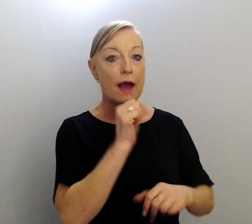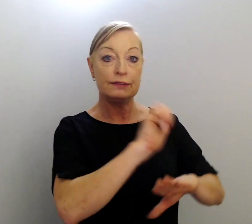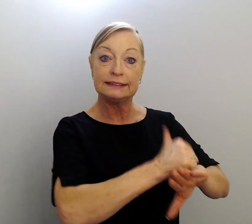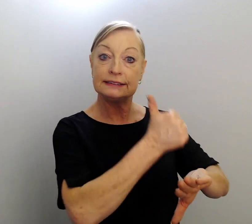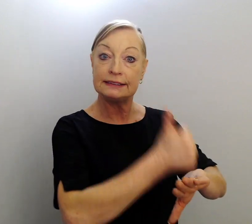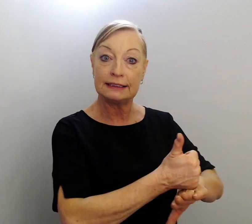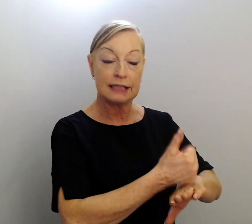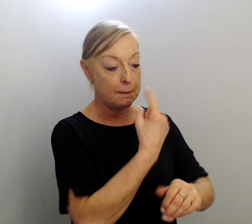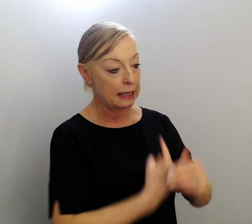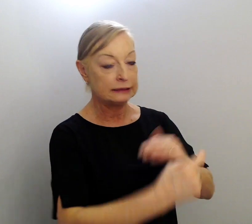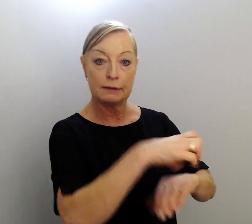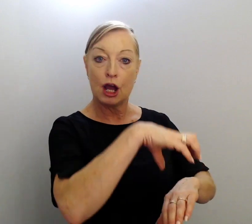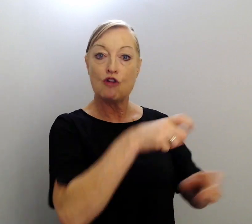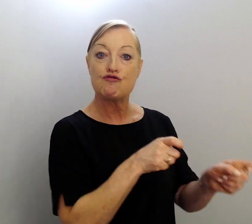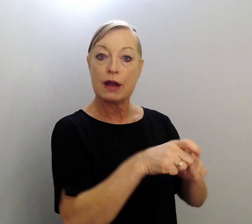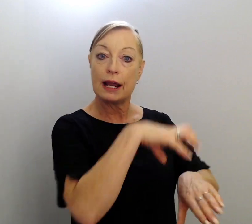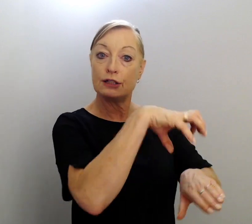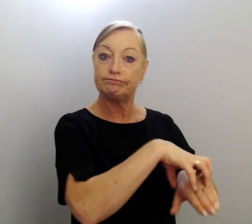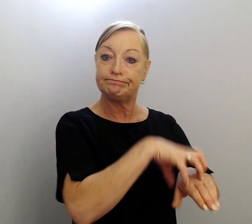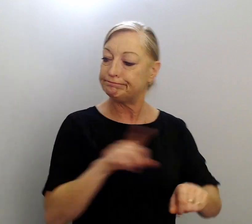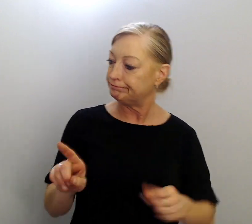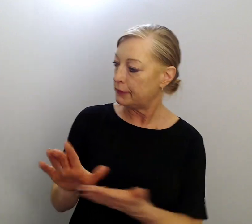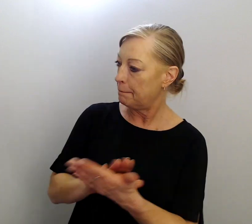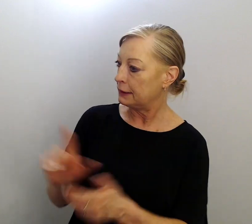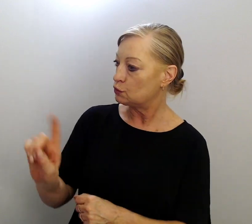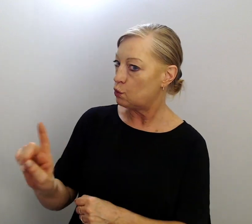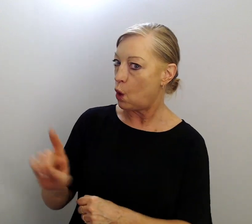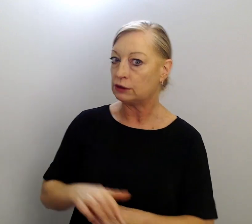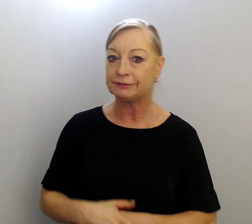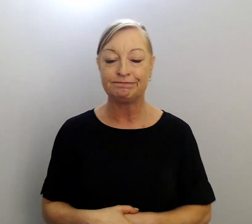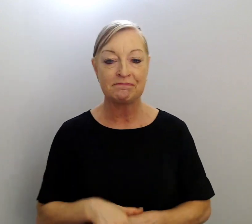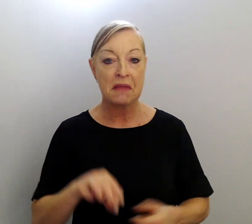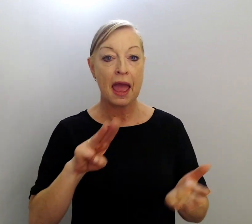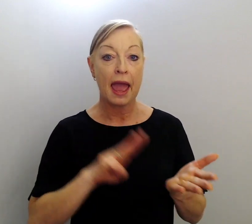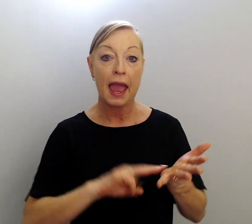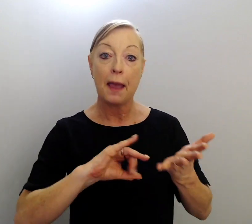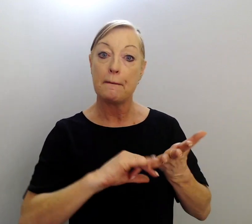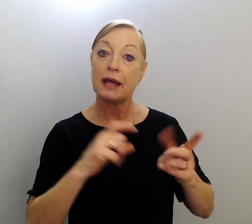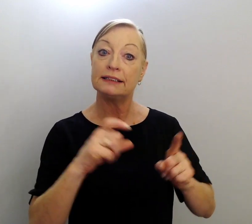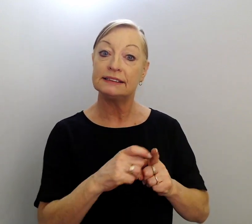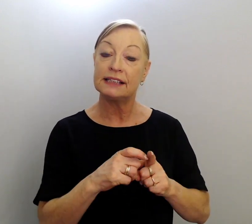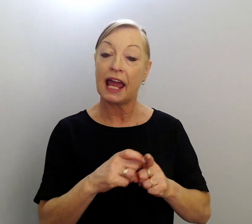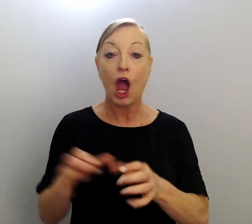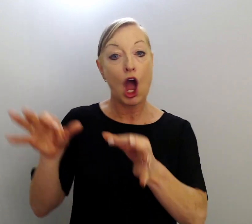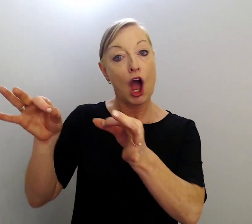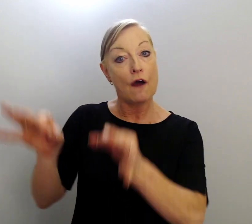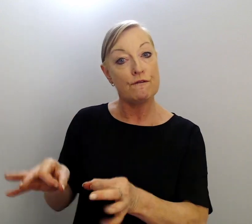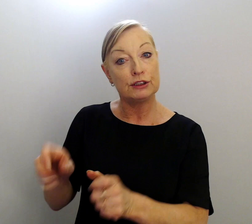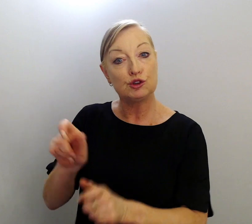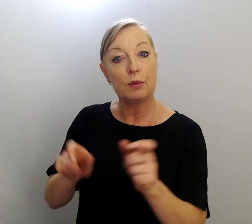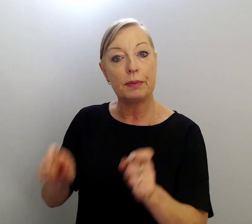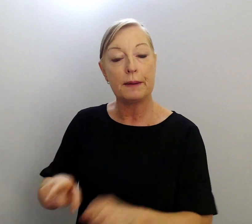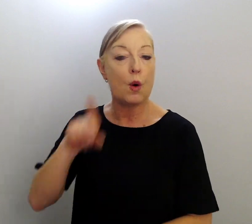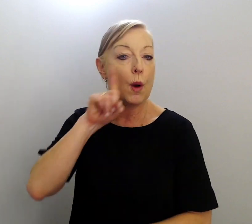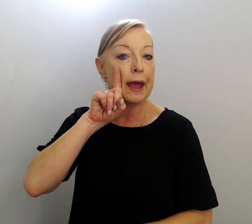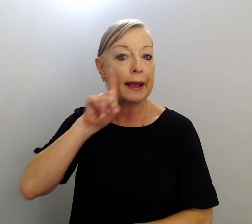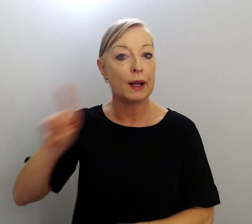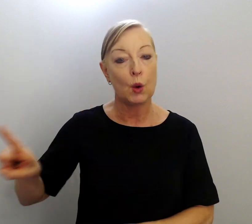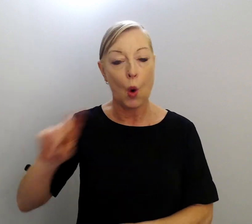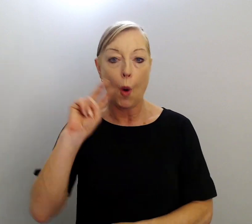what would happen if we had an independent regulator. MSD officials disregarded the